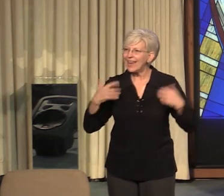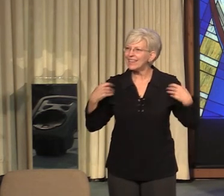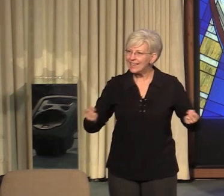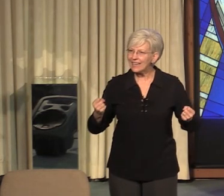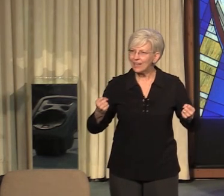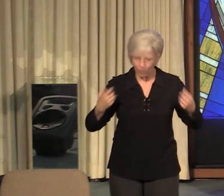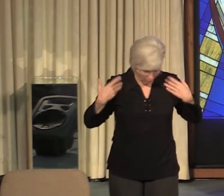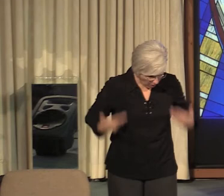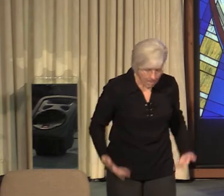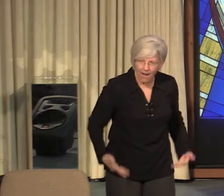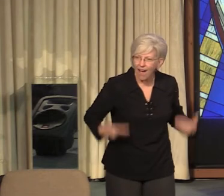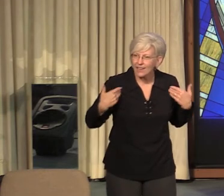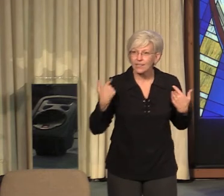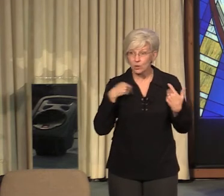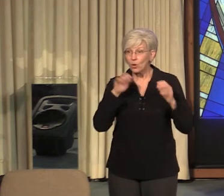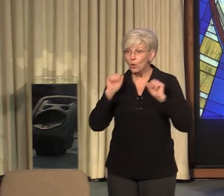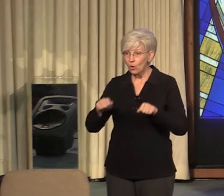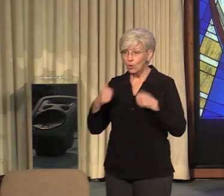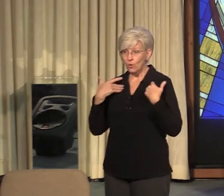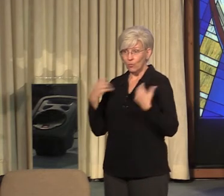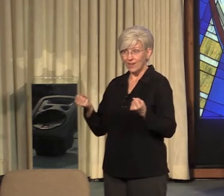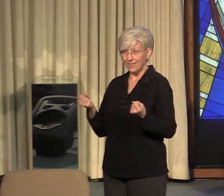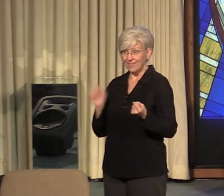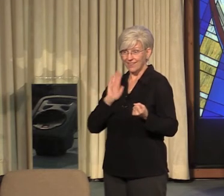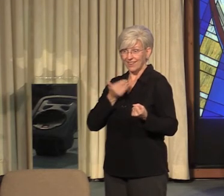We can heal our hearts.